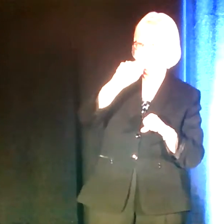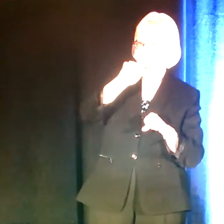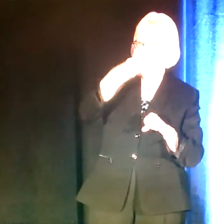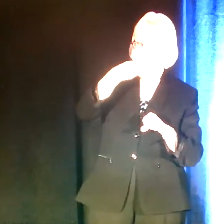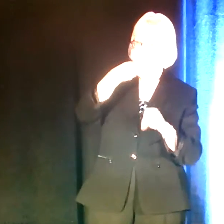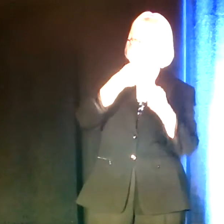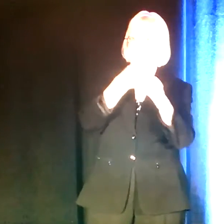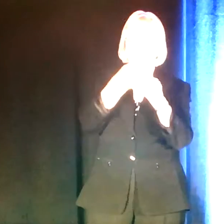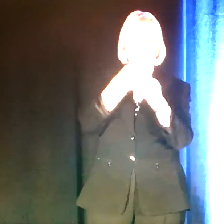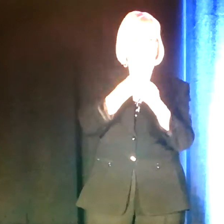plus